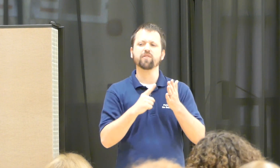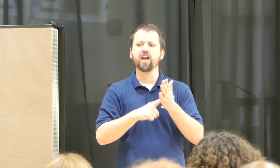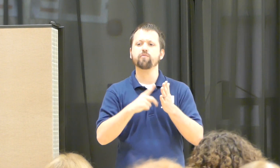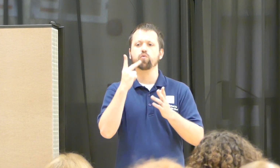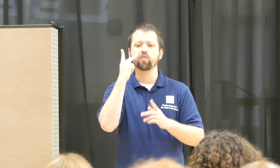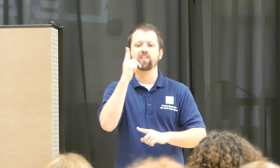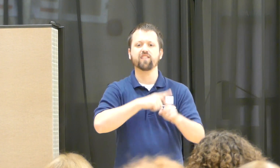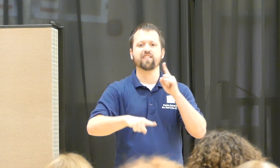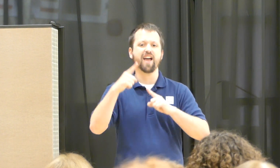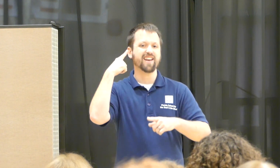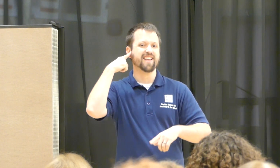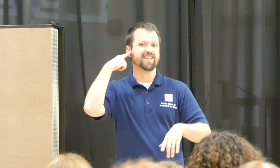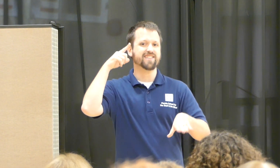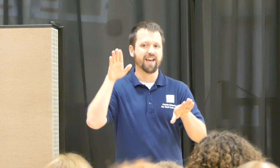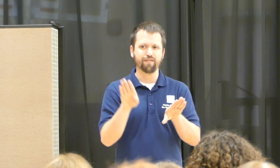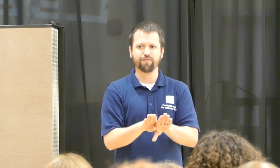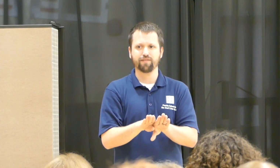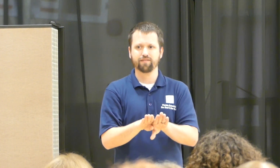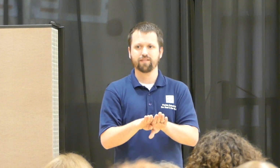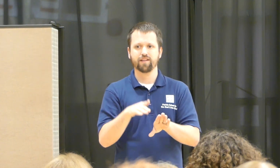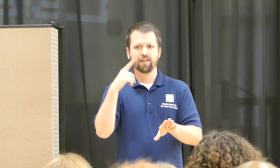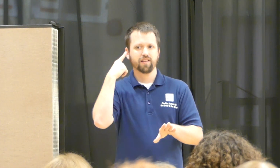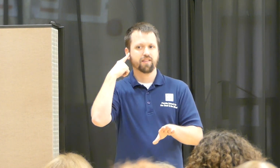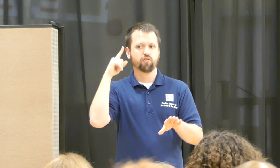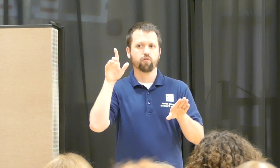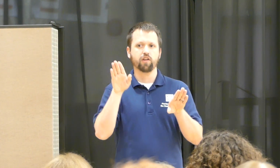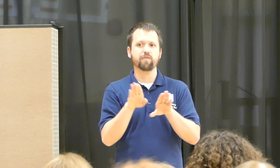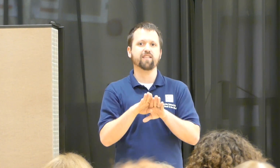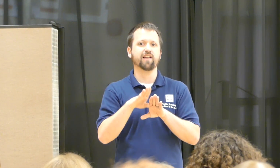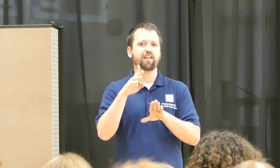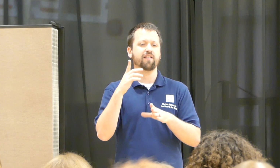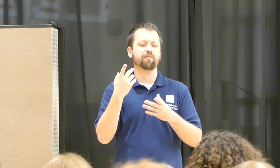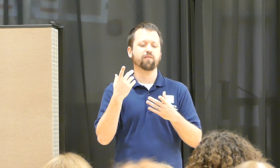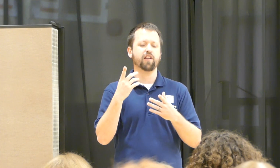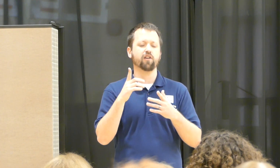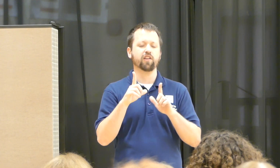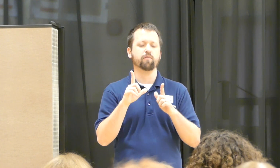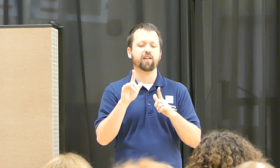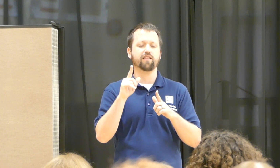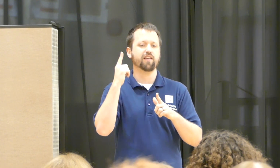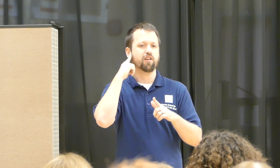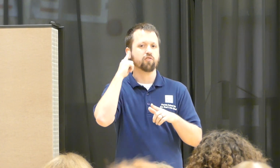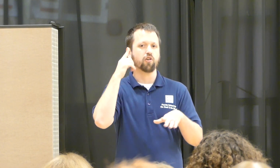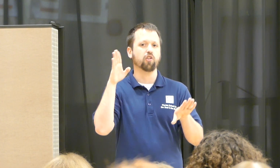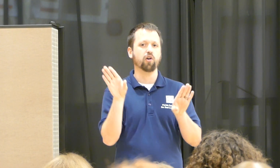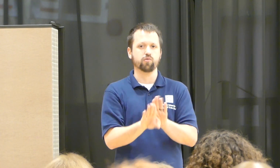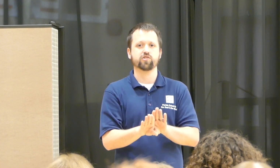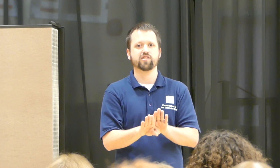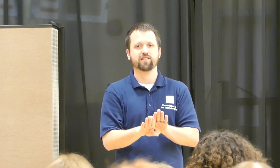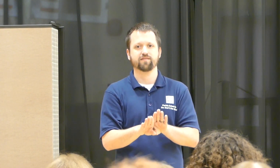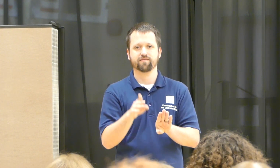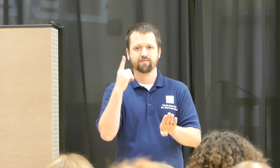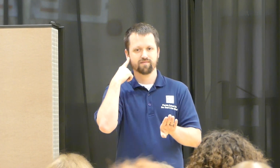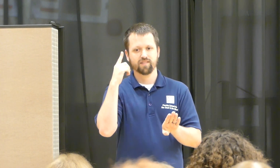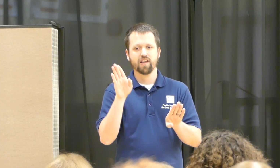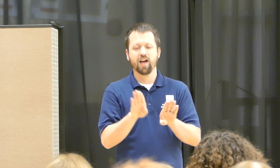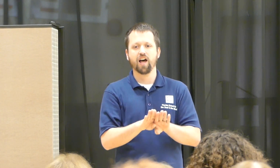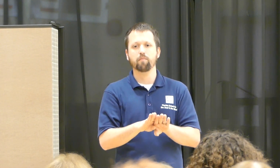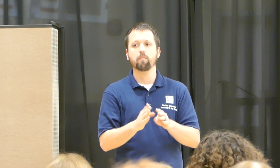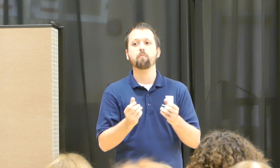Sometimes you will see the sign deaf. This really means that it literally means that the ears are closed. But